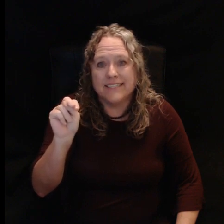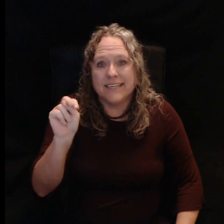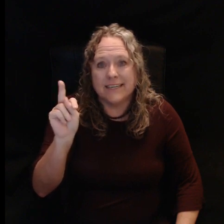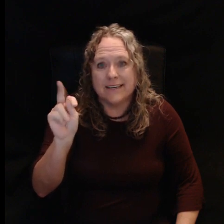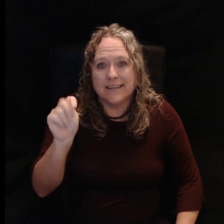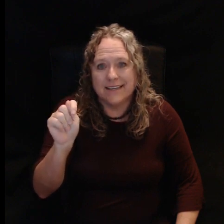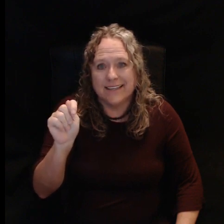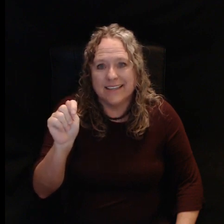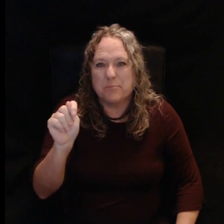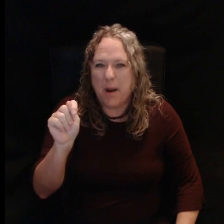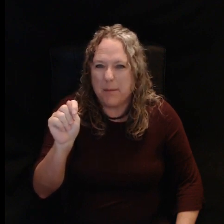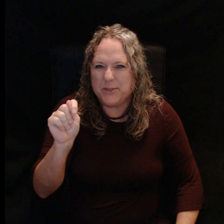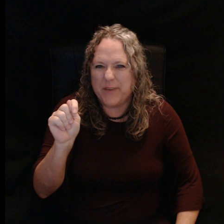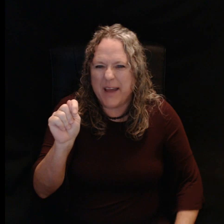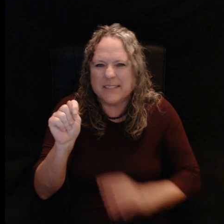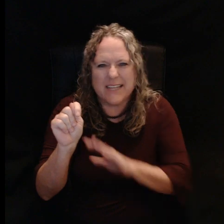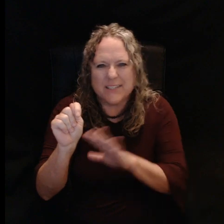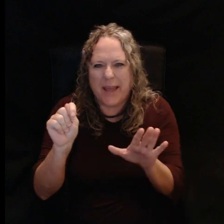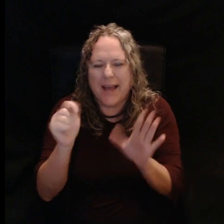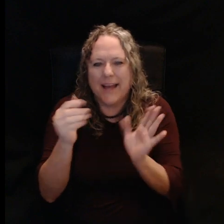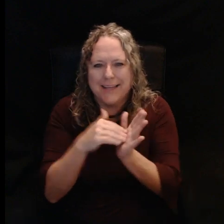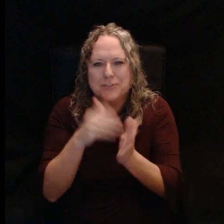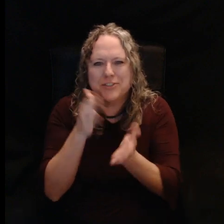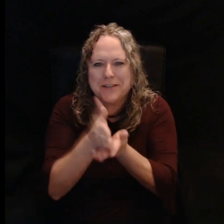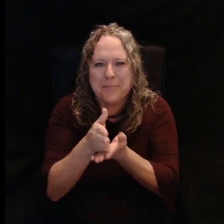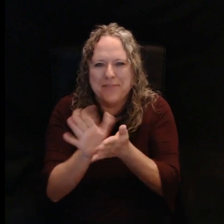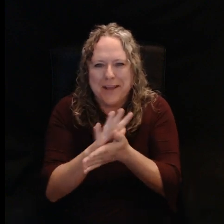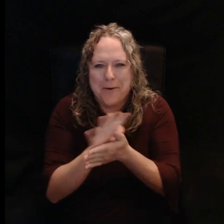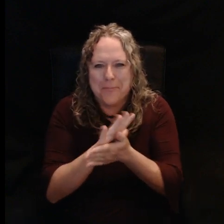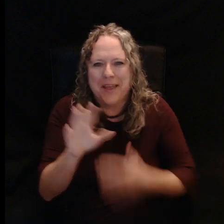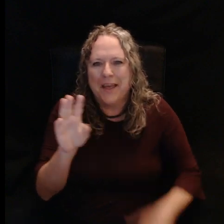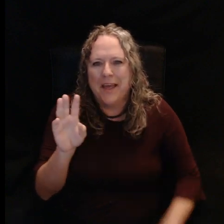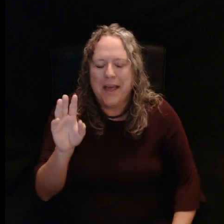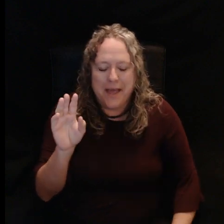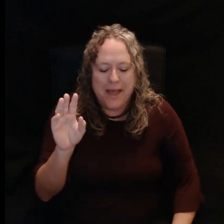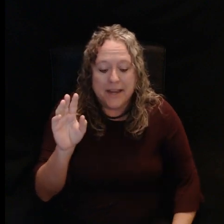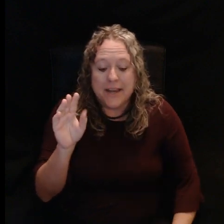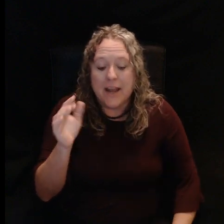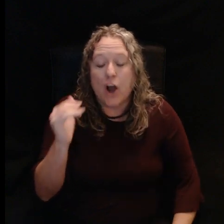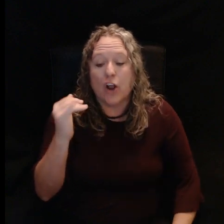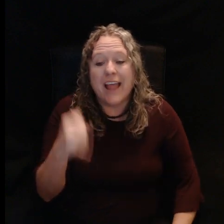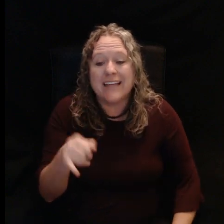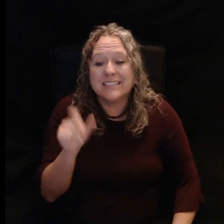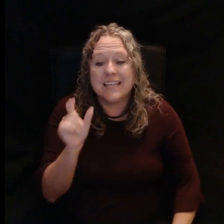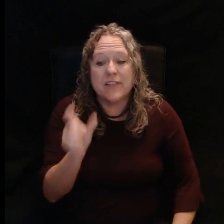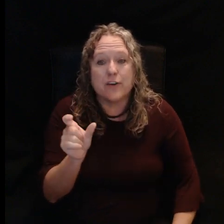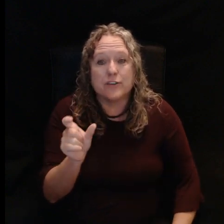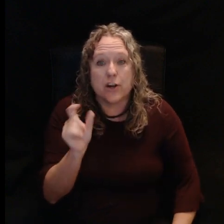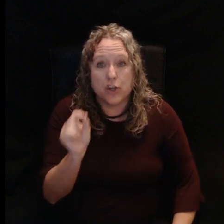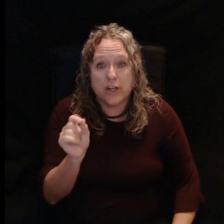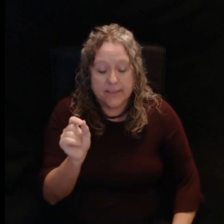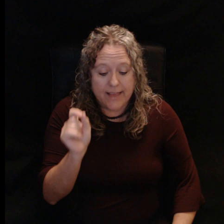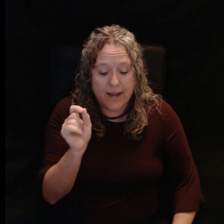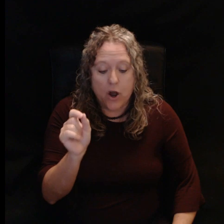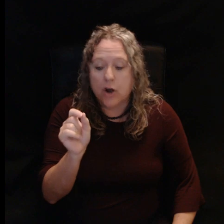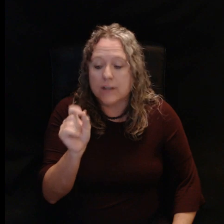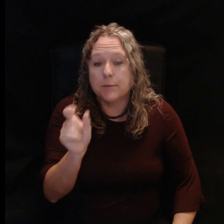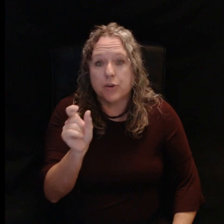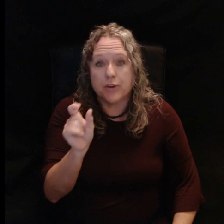T. Probably too fast. That's okay. Again, just stop the video. Our last set of letters that are similar in